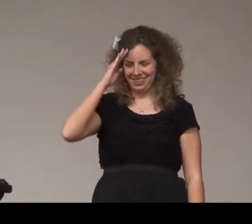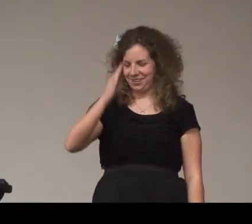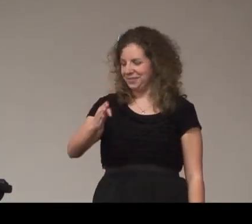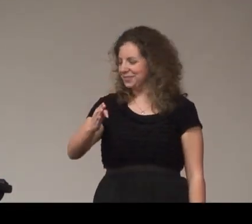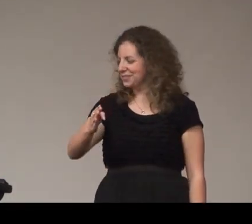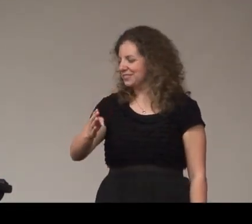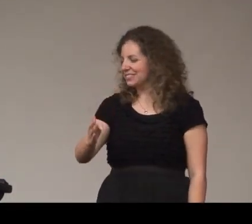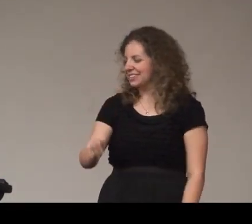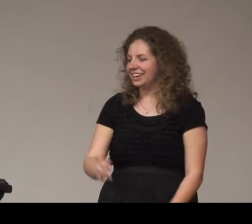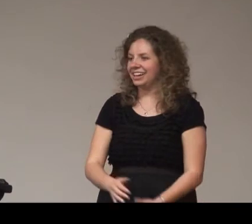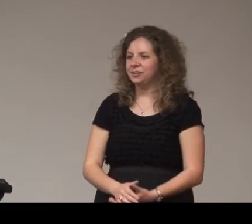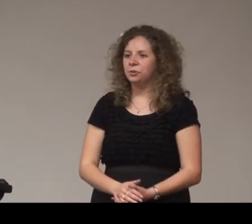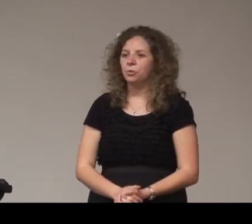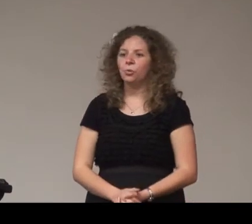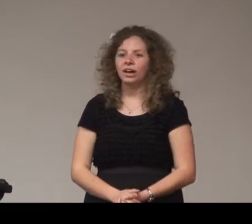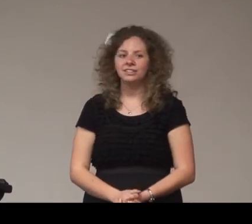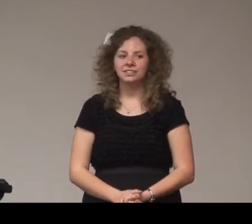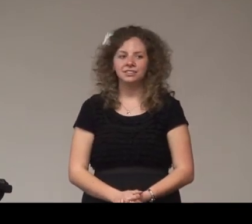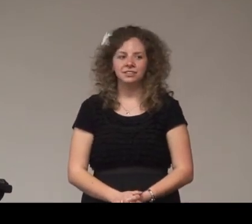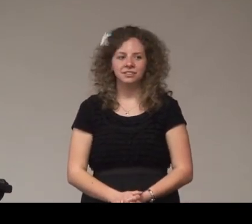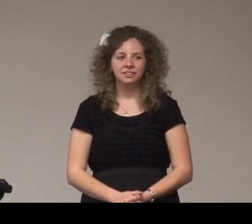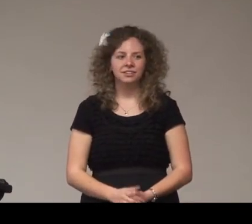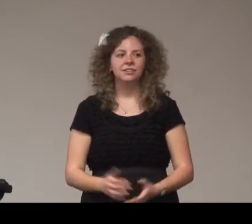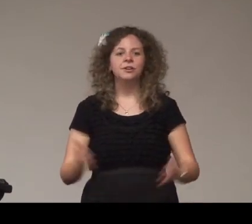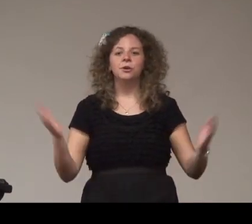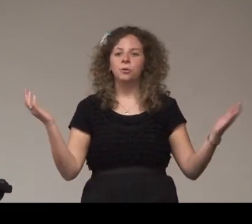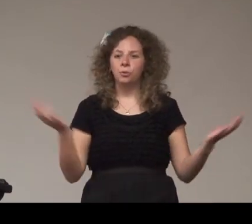Hello. Okay, what?